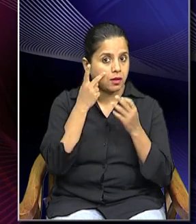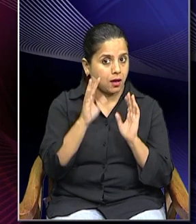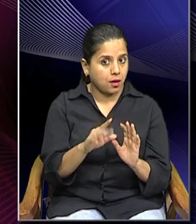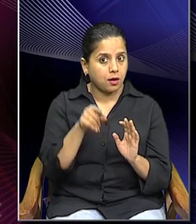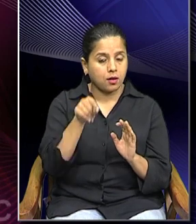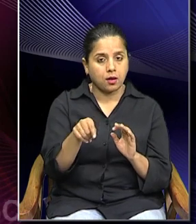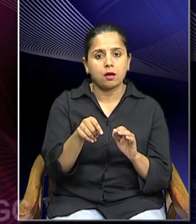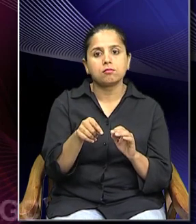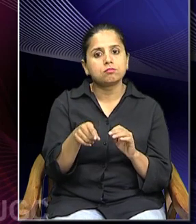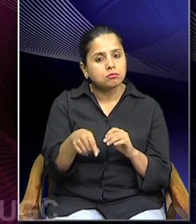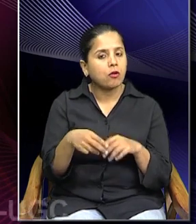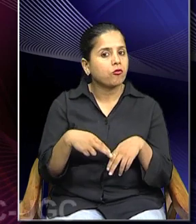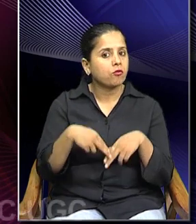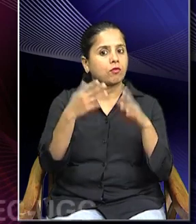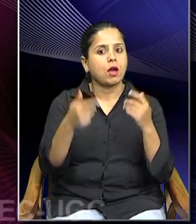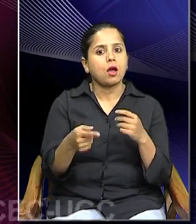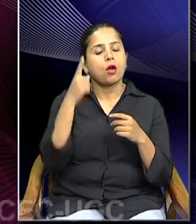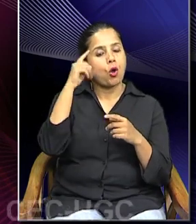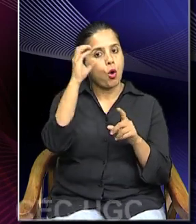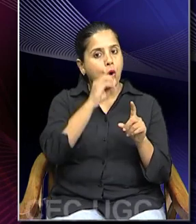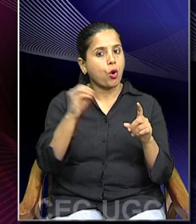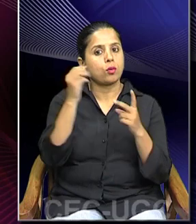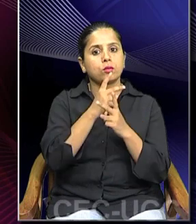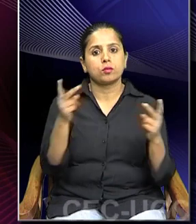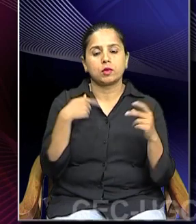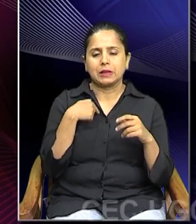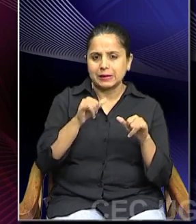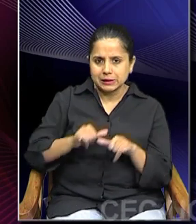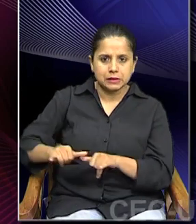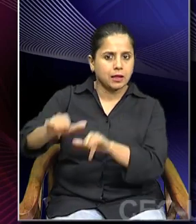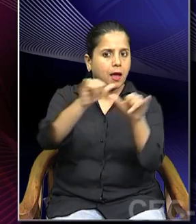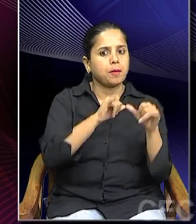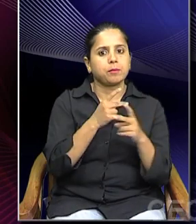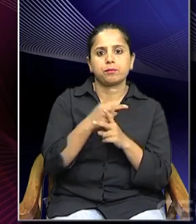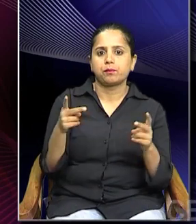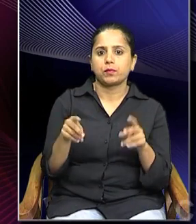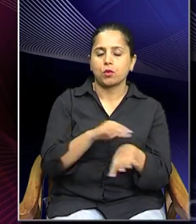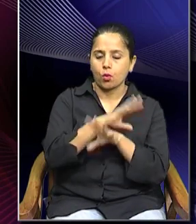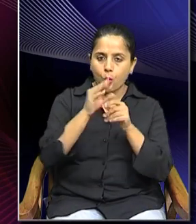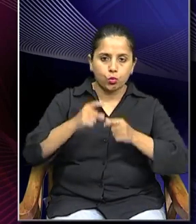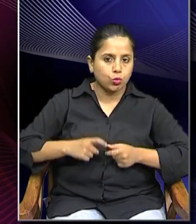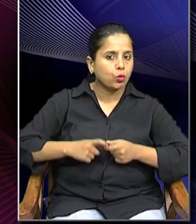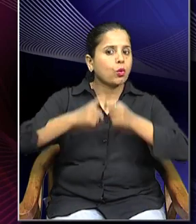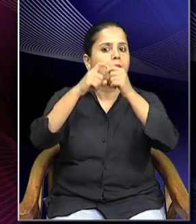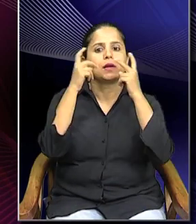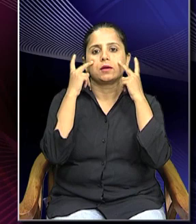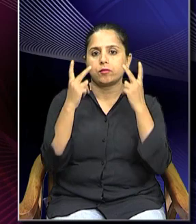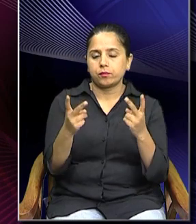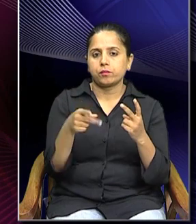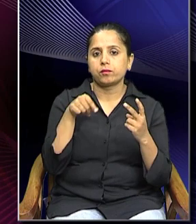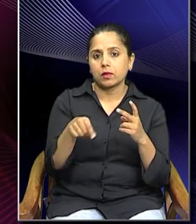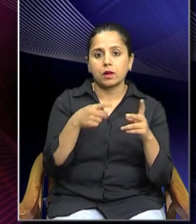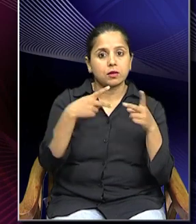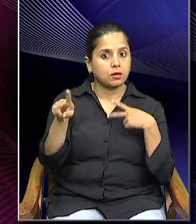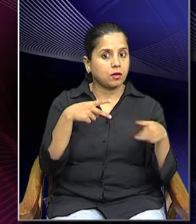the ultimate objectified, homogenizing all qualitative